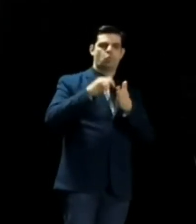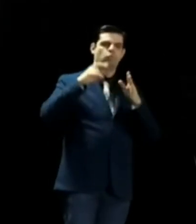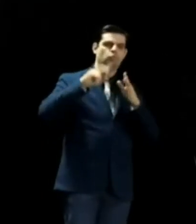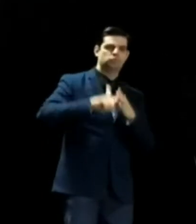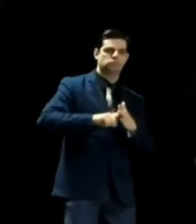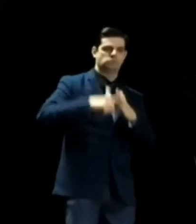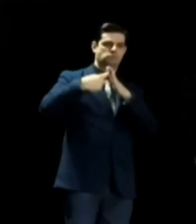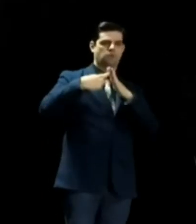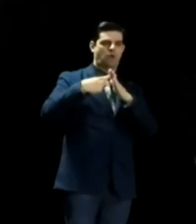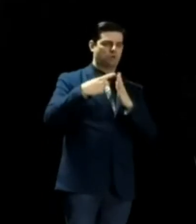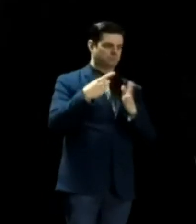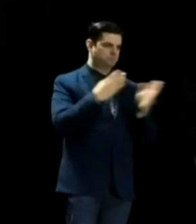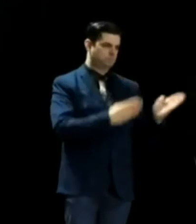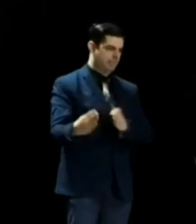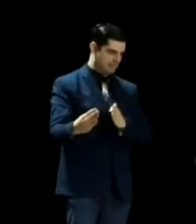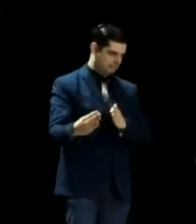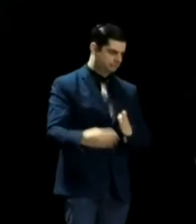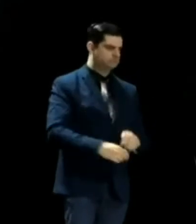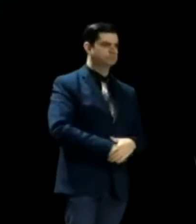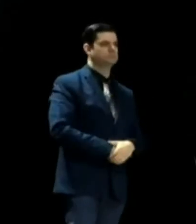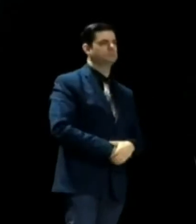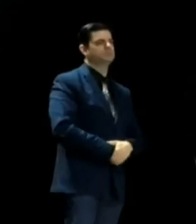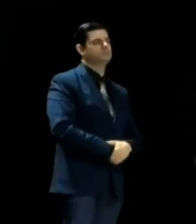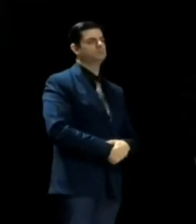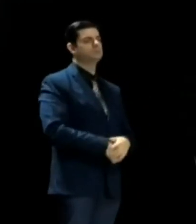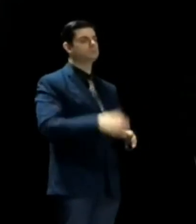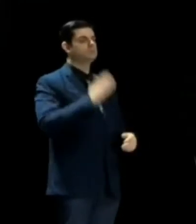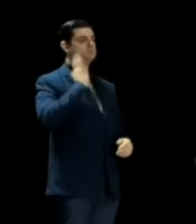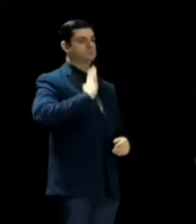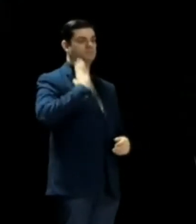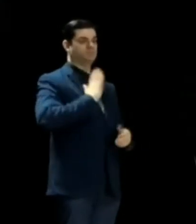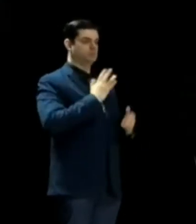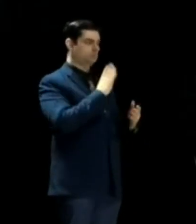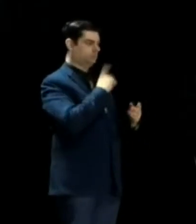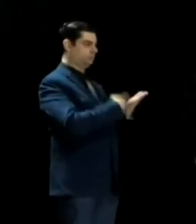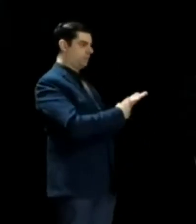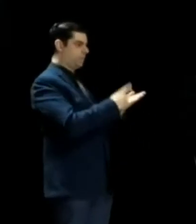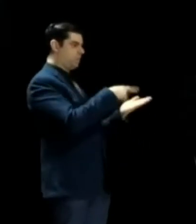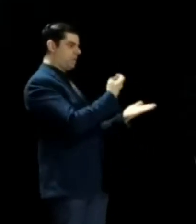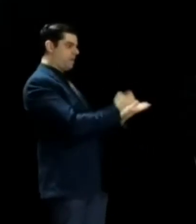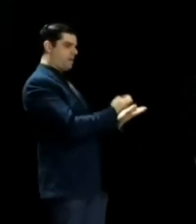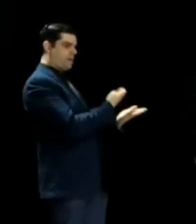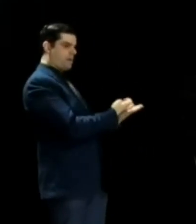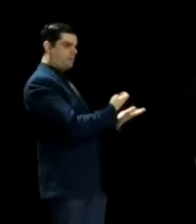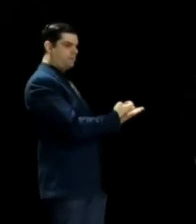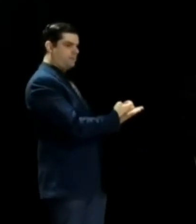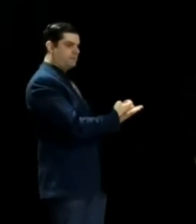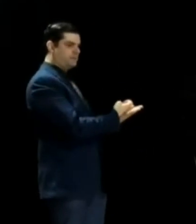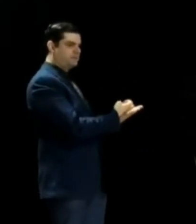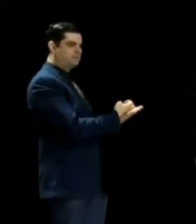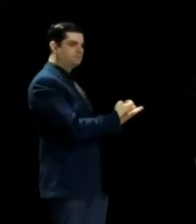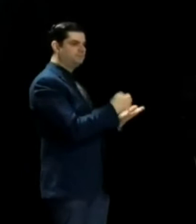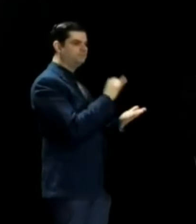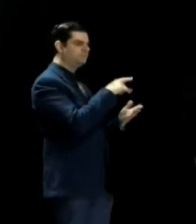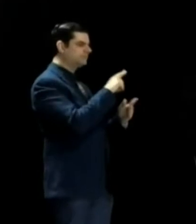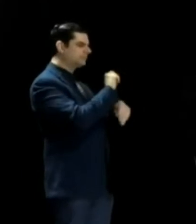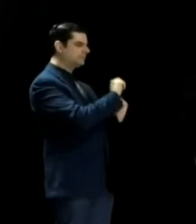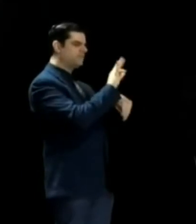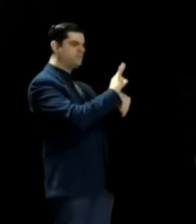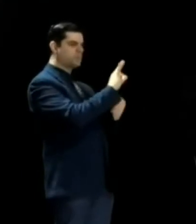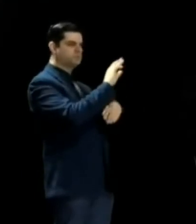our Economic Resiliency Task Force, because that task force is going to focus on economic